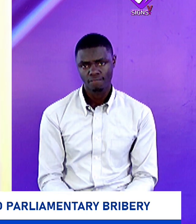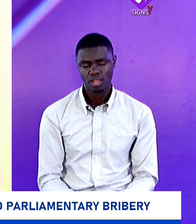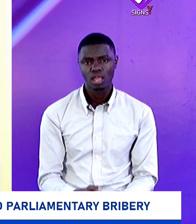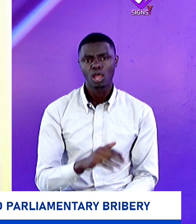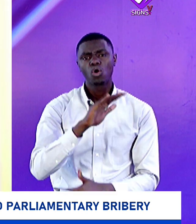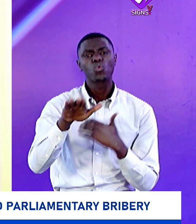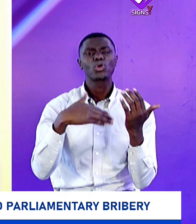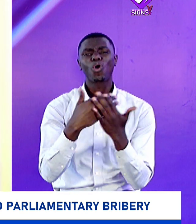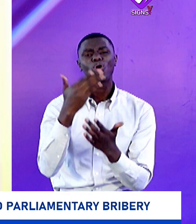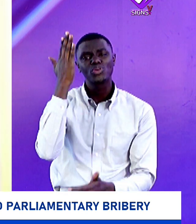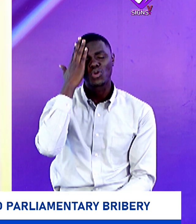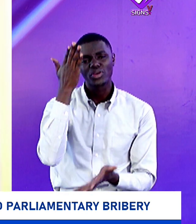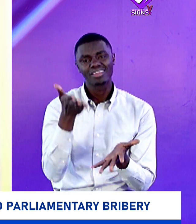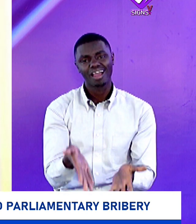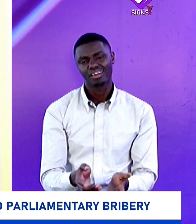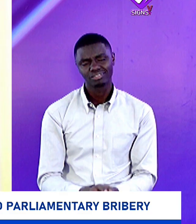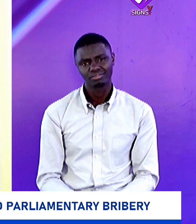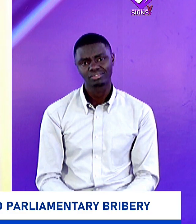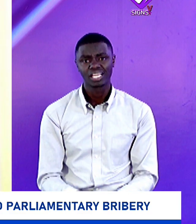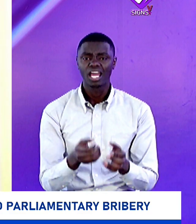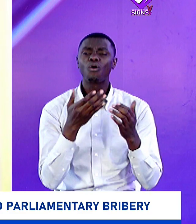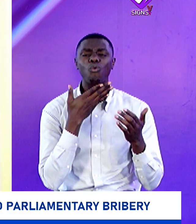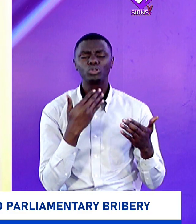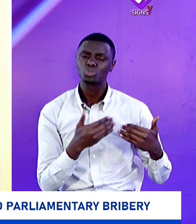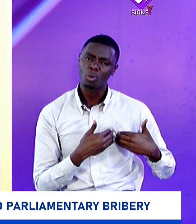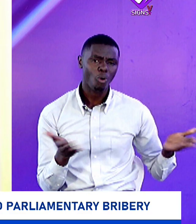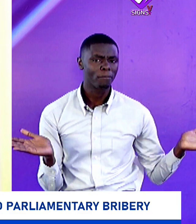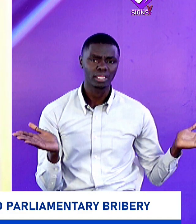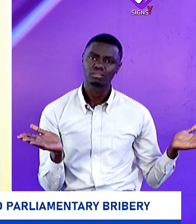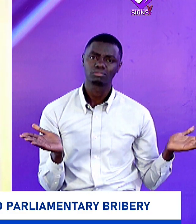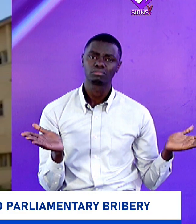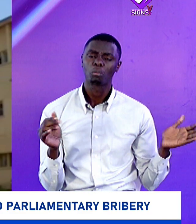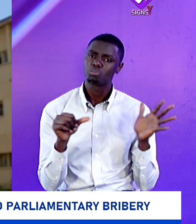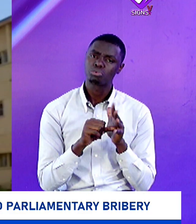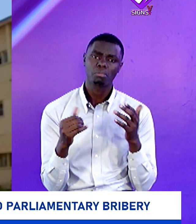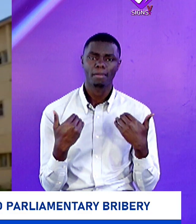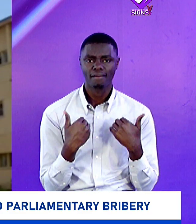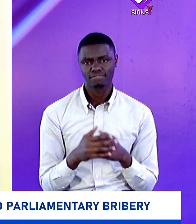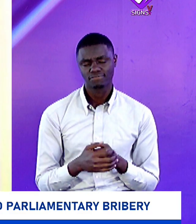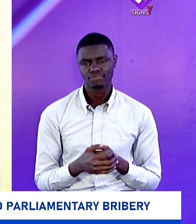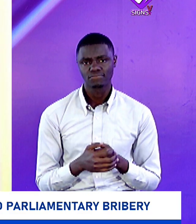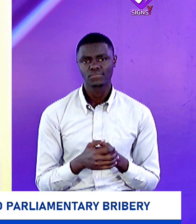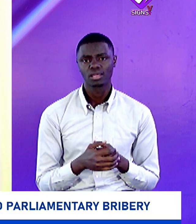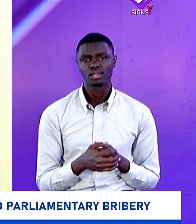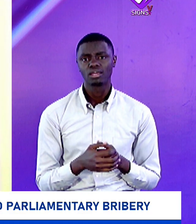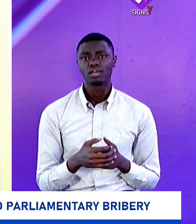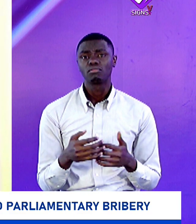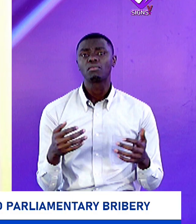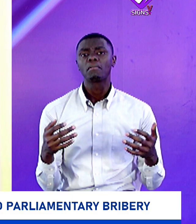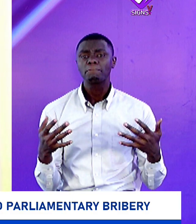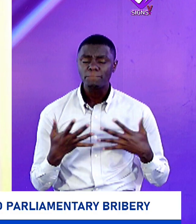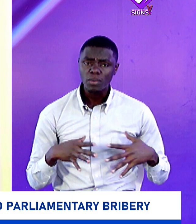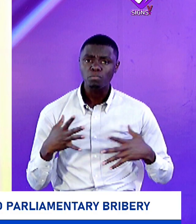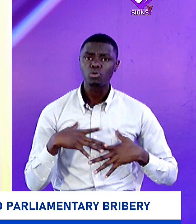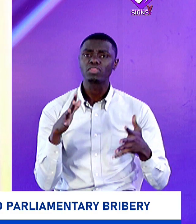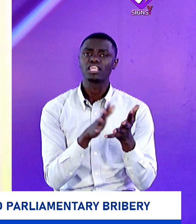know here, tukitaka tu kusema ukweli, there is a problem. There are people who are destroying